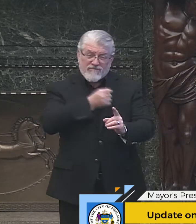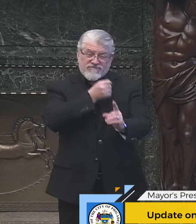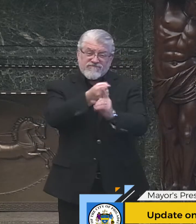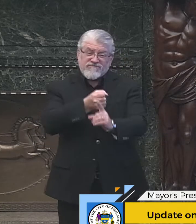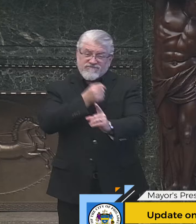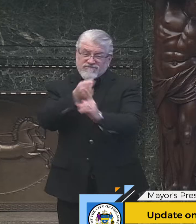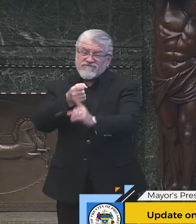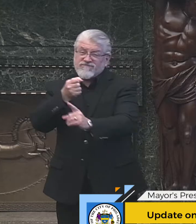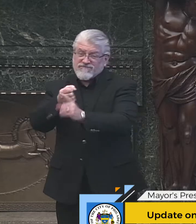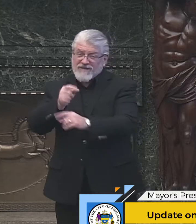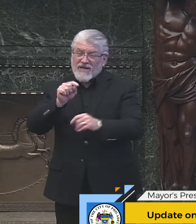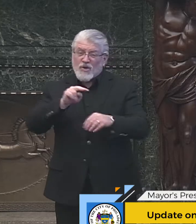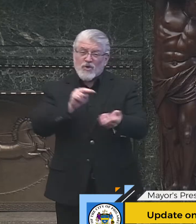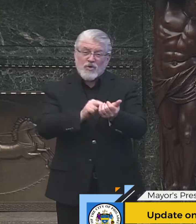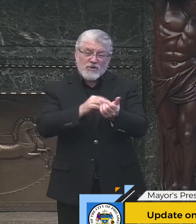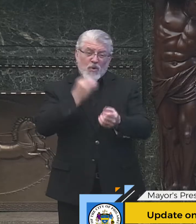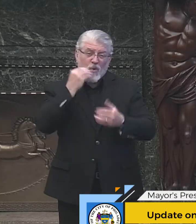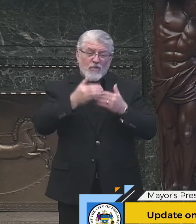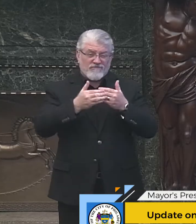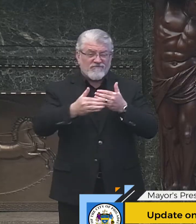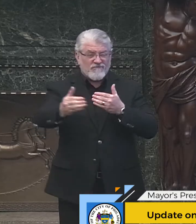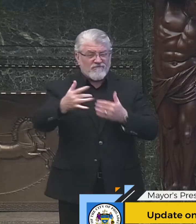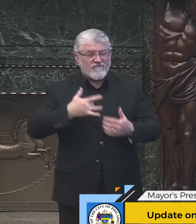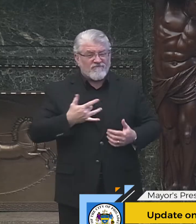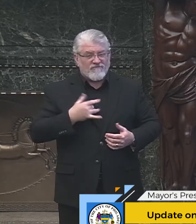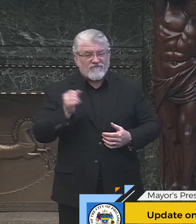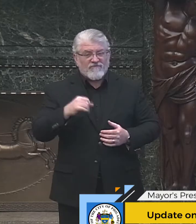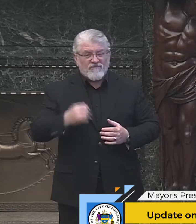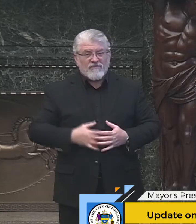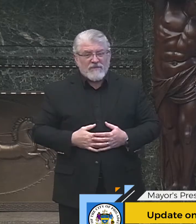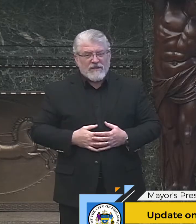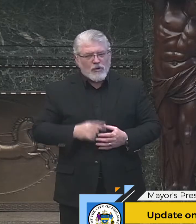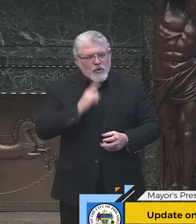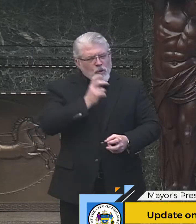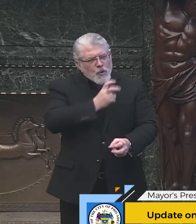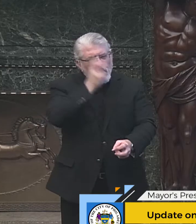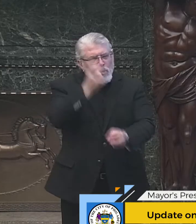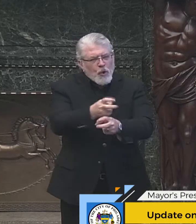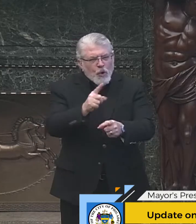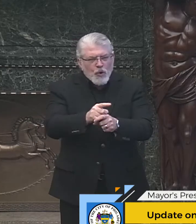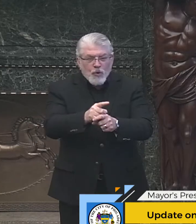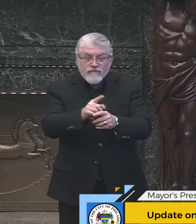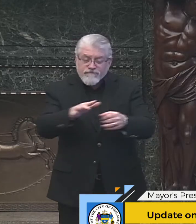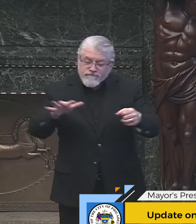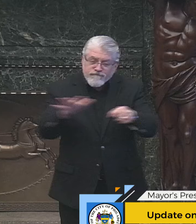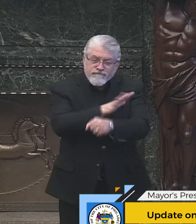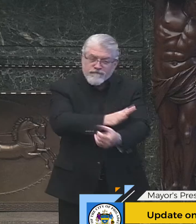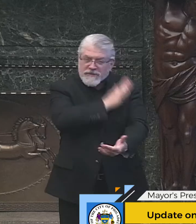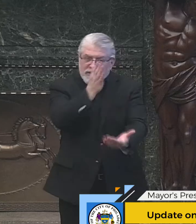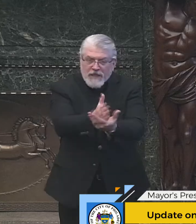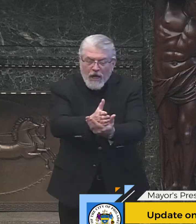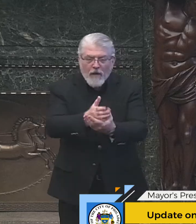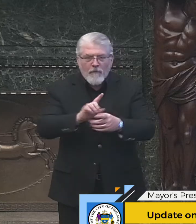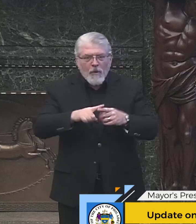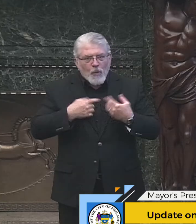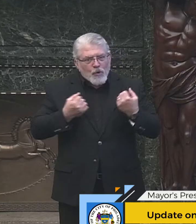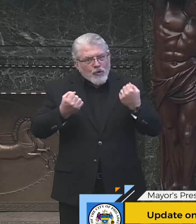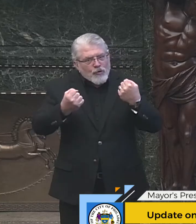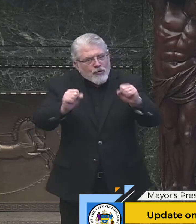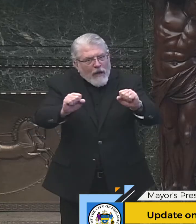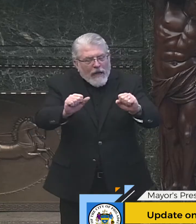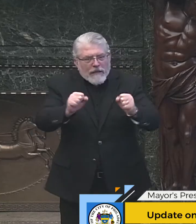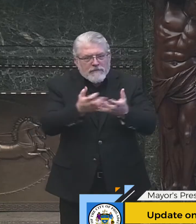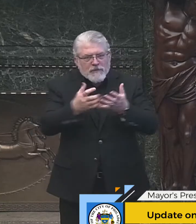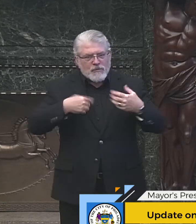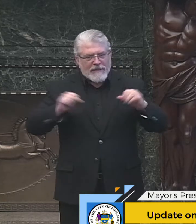unfolds. They're difficult to completely stop, but we want to protect as many as we can. One of the best ways we can do that is